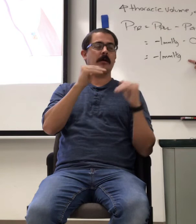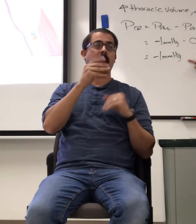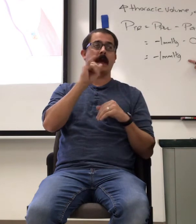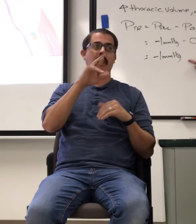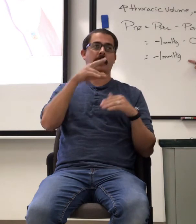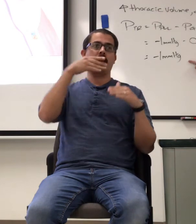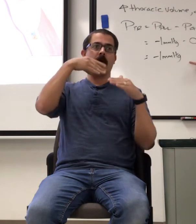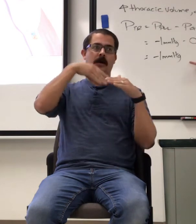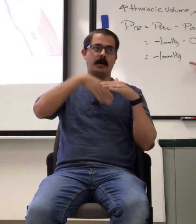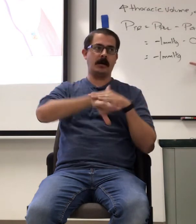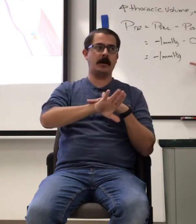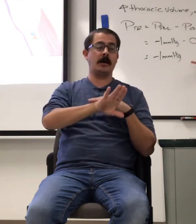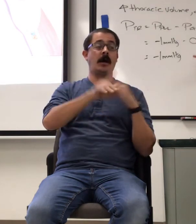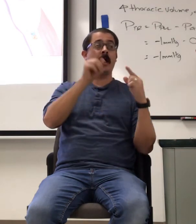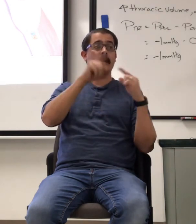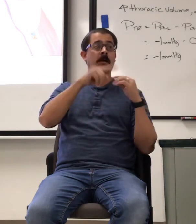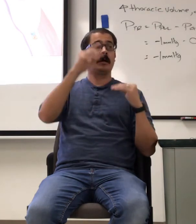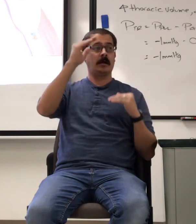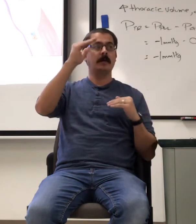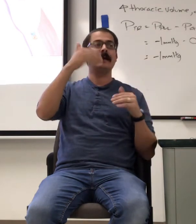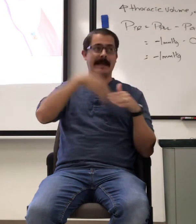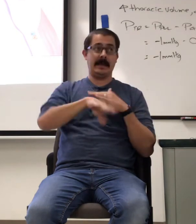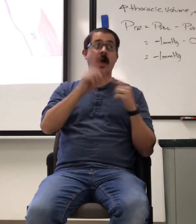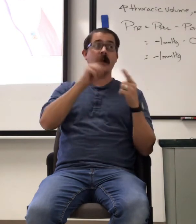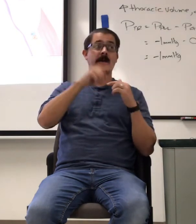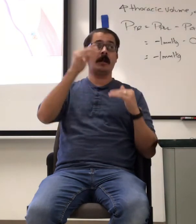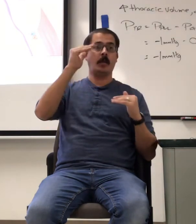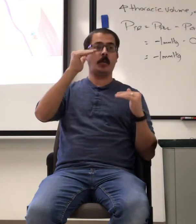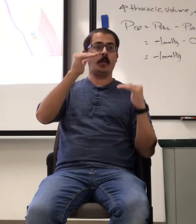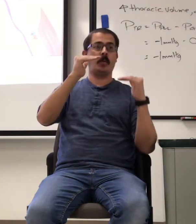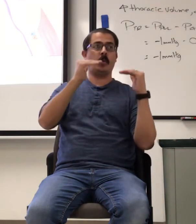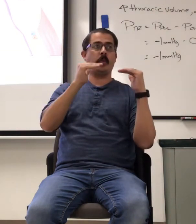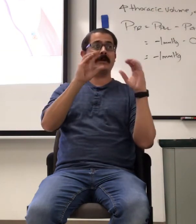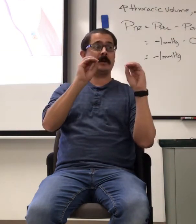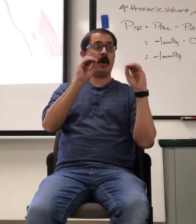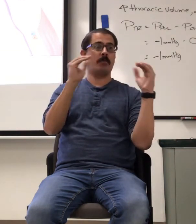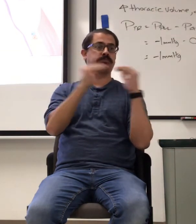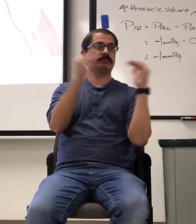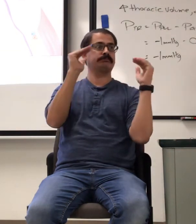in until it reaches 0. Then you have equilibration.